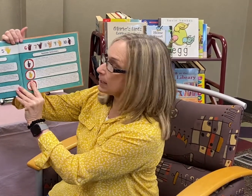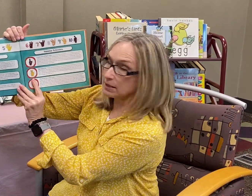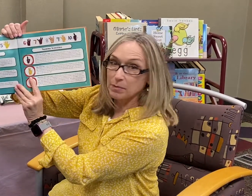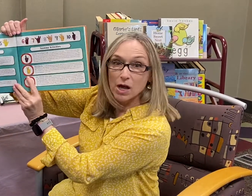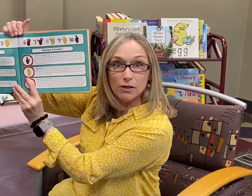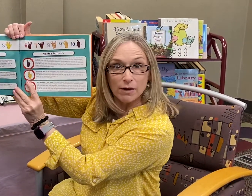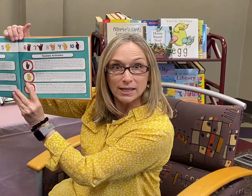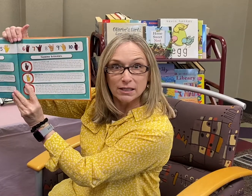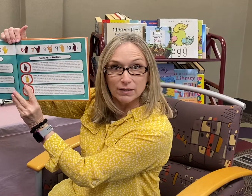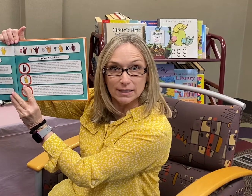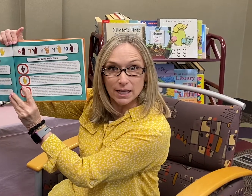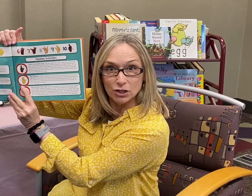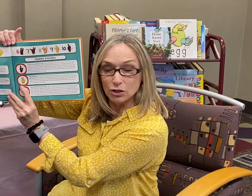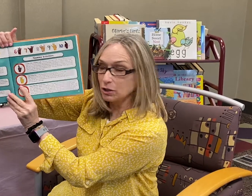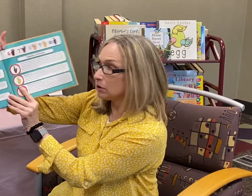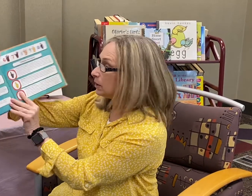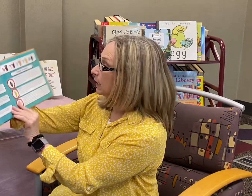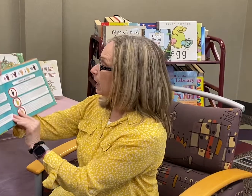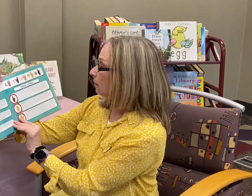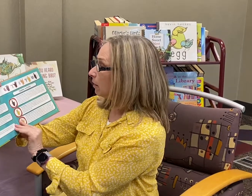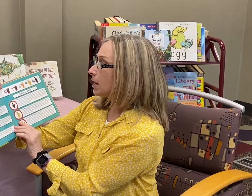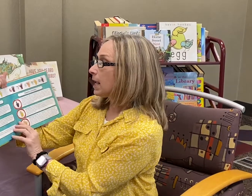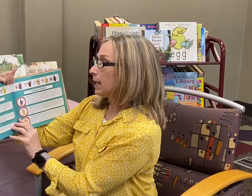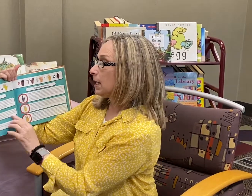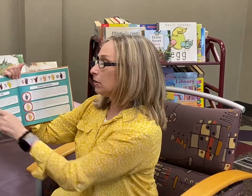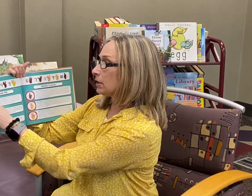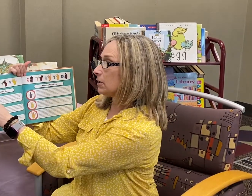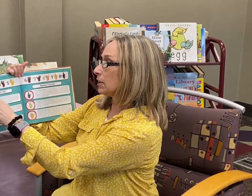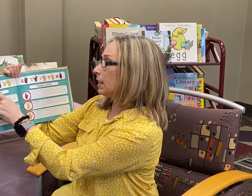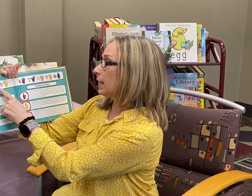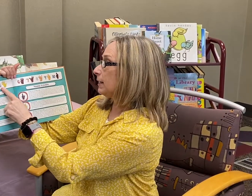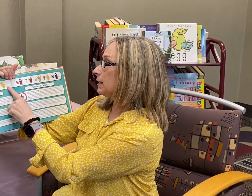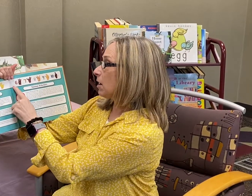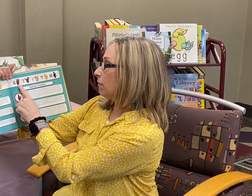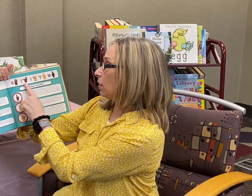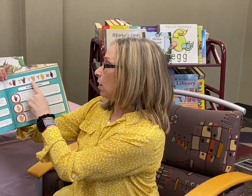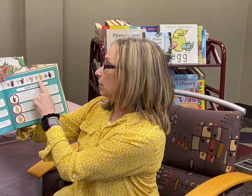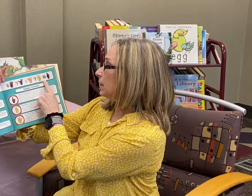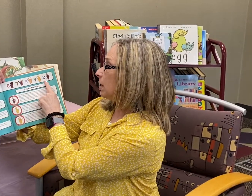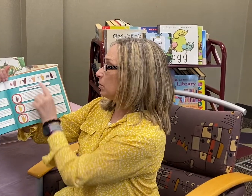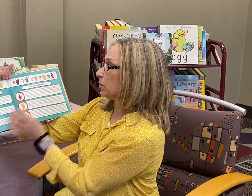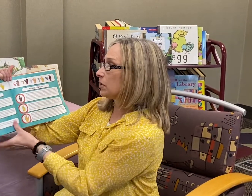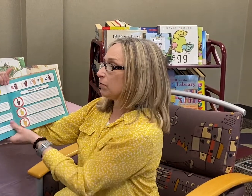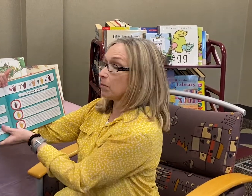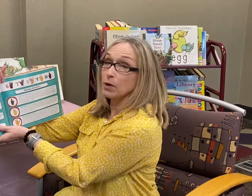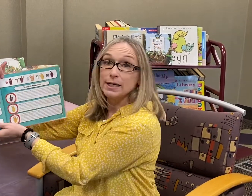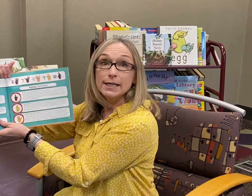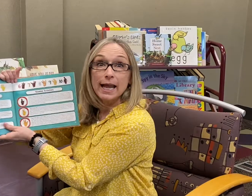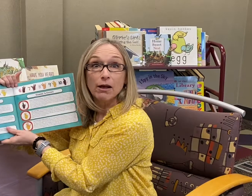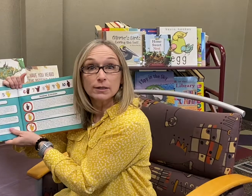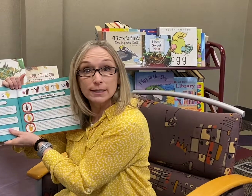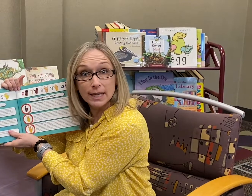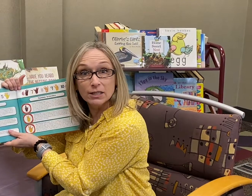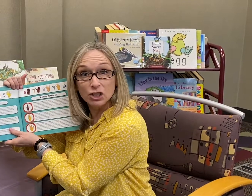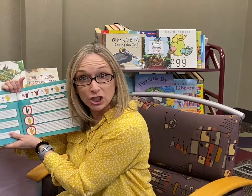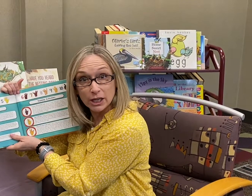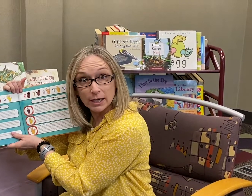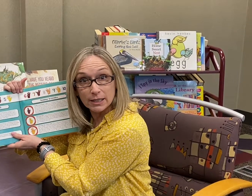some other activities that you can do together. And here's the signs for all the numbers. So if we wanted to count 6 chicks